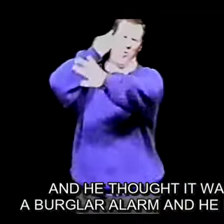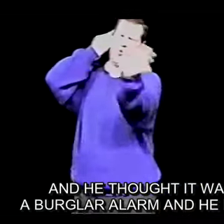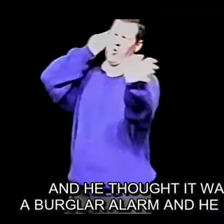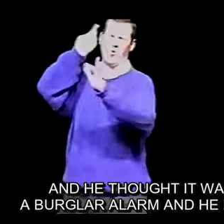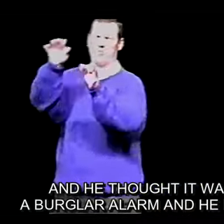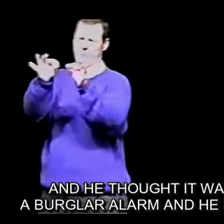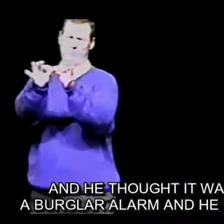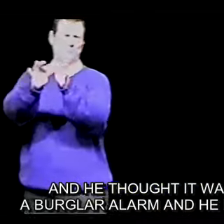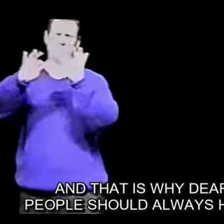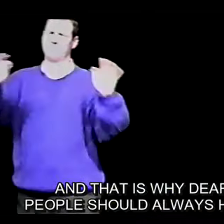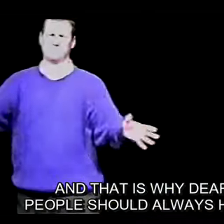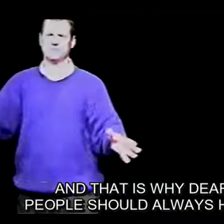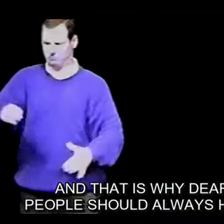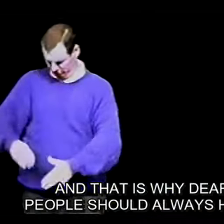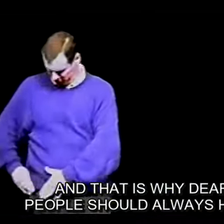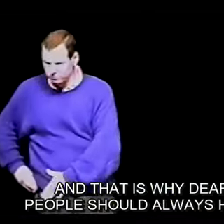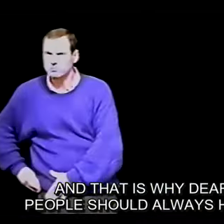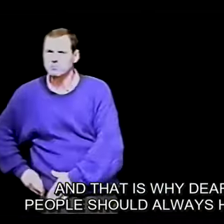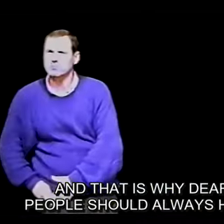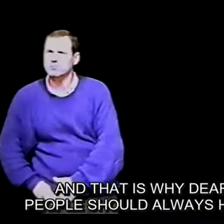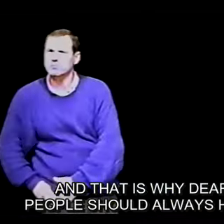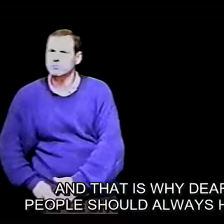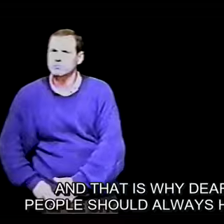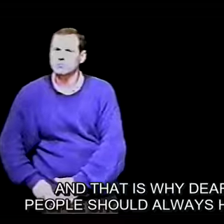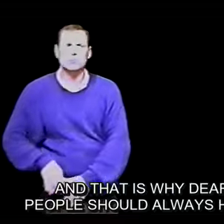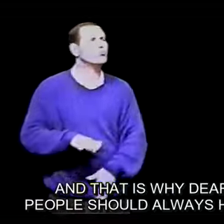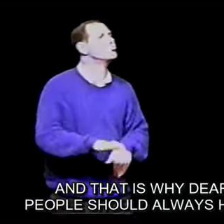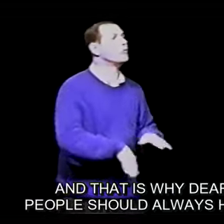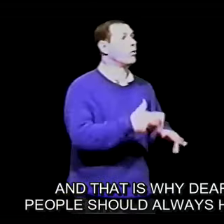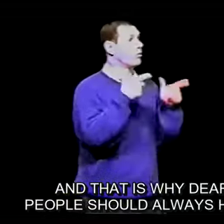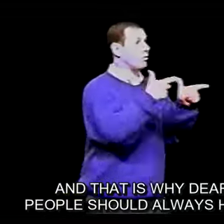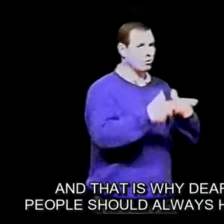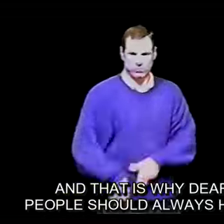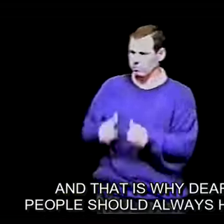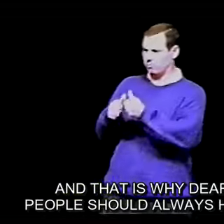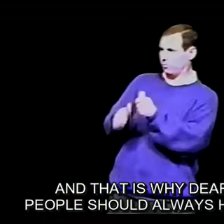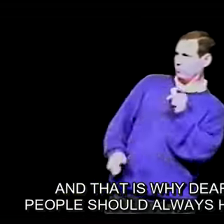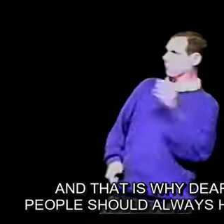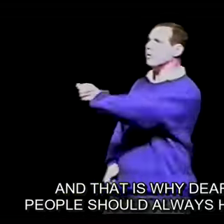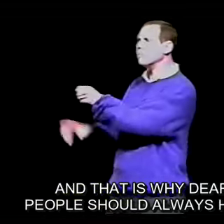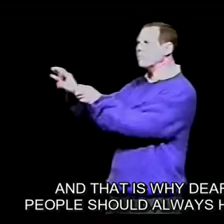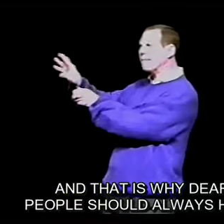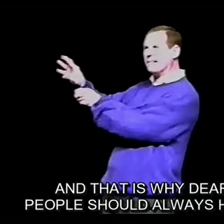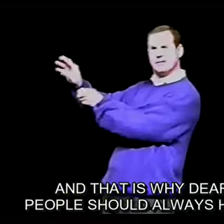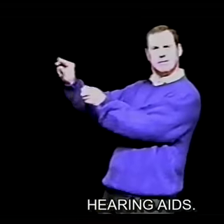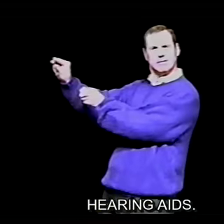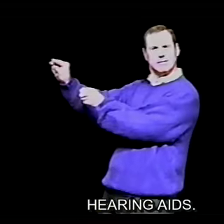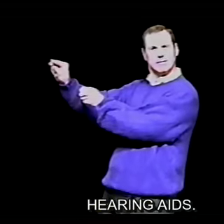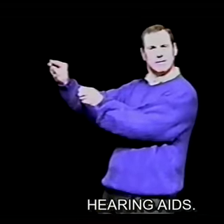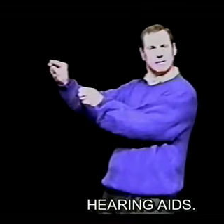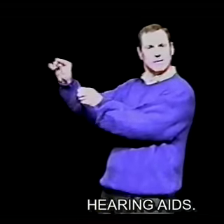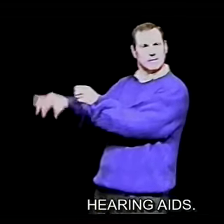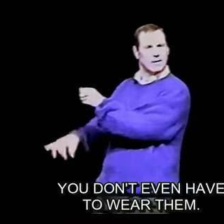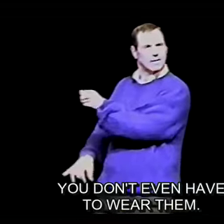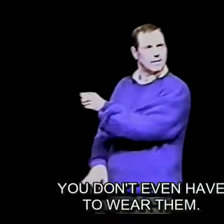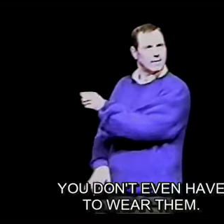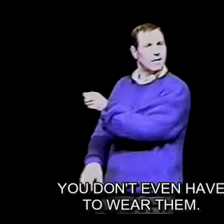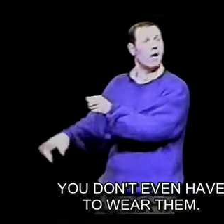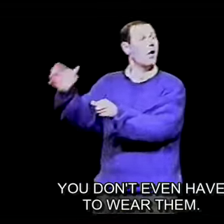why deaf people should always have hearing aids. You don't even have to wear them. Just put them in your pocket, and